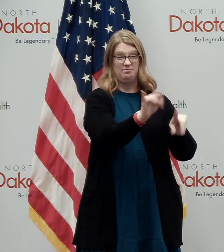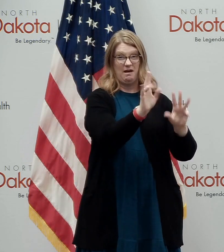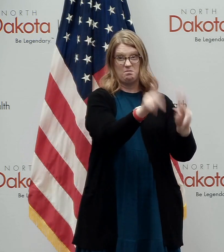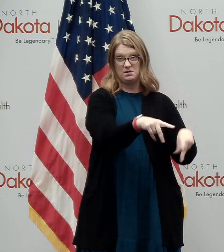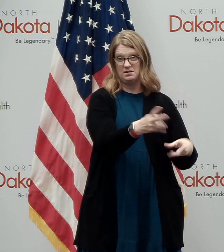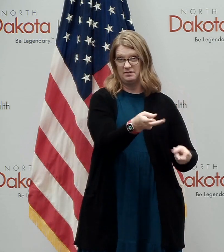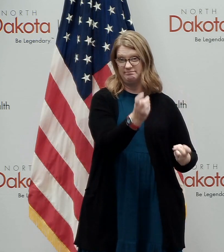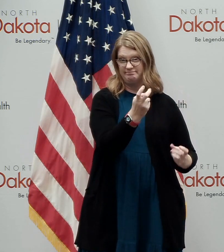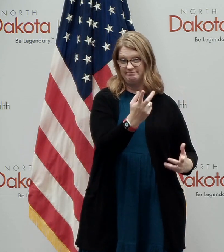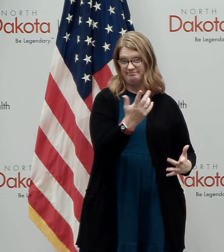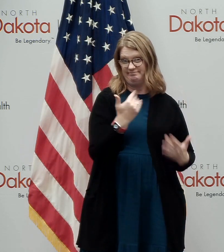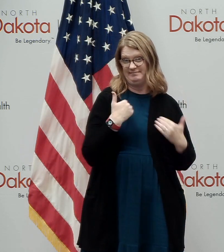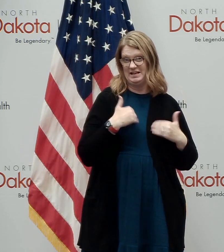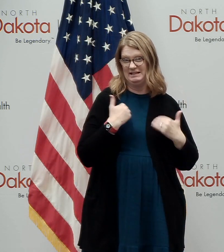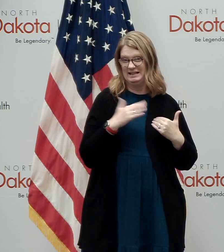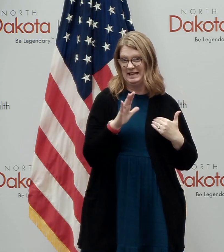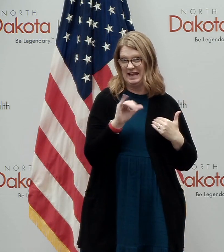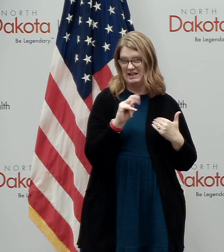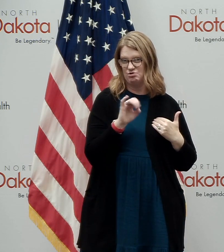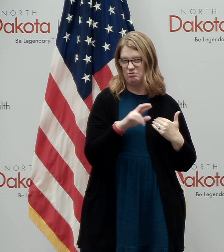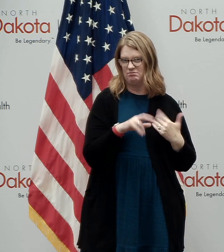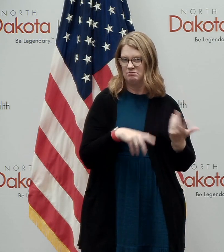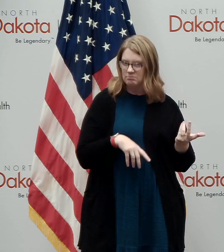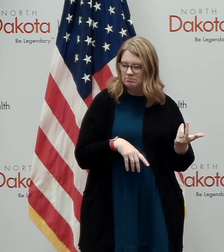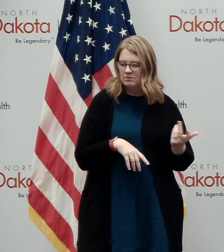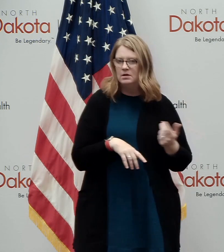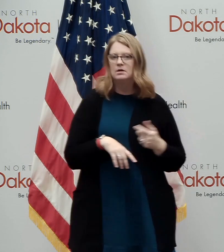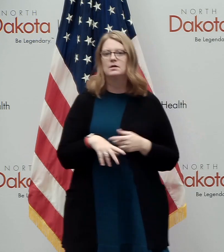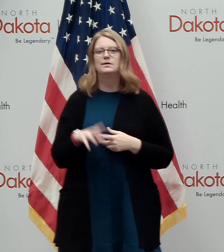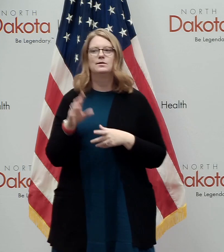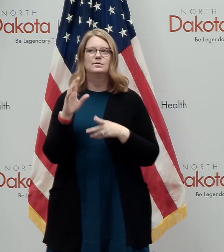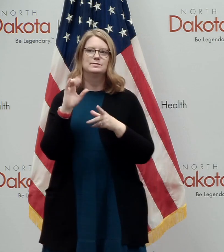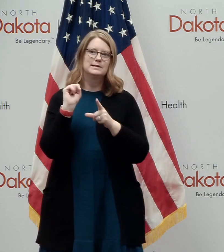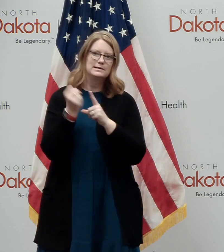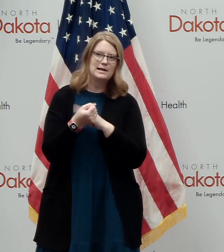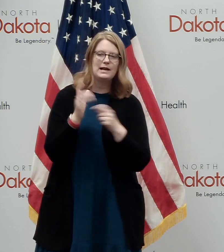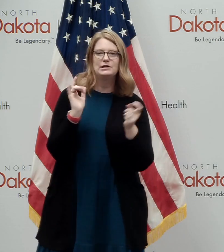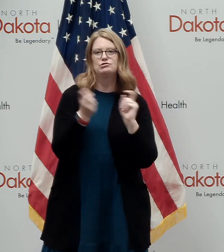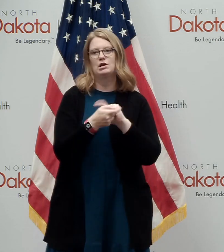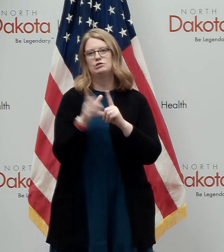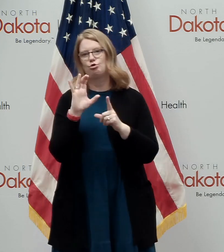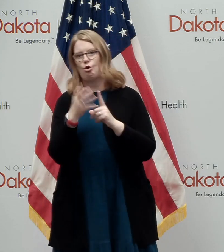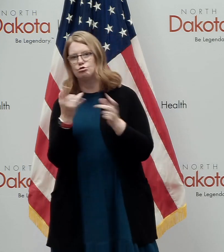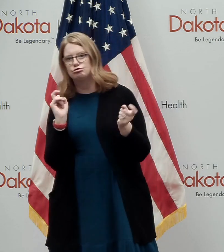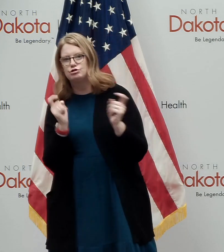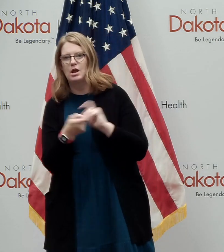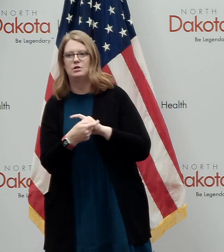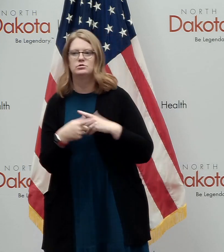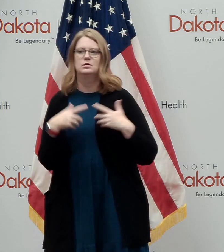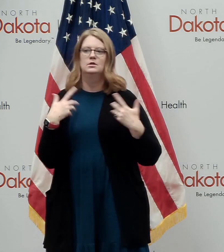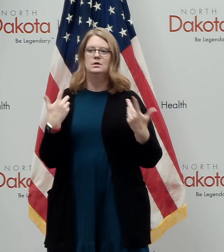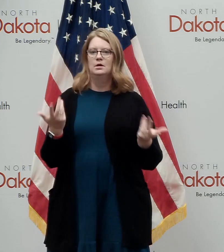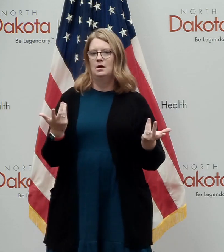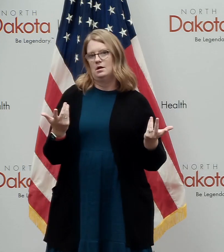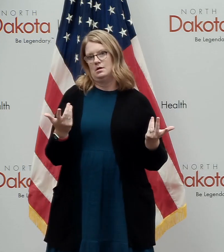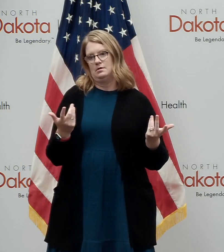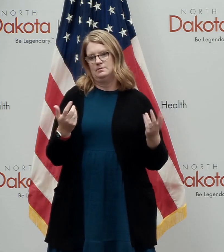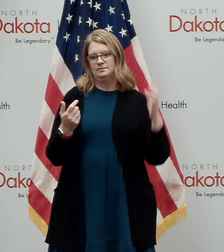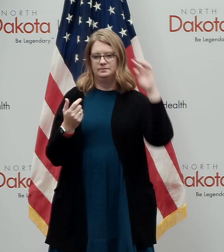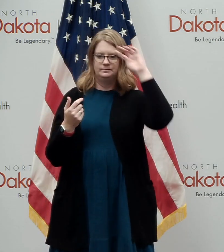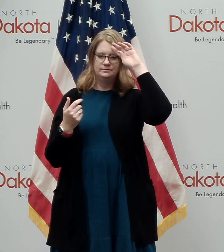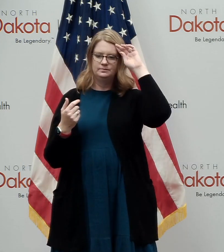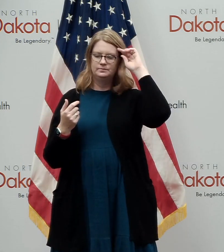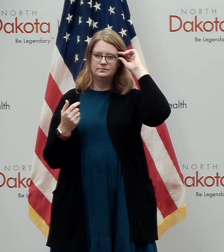end, societal norms changed, culture changed, rules changed, and some of those may in fact have